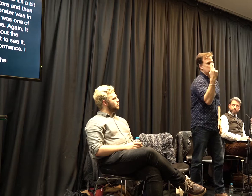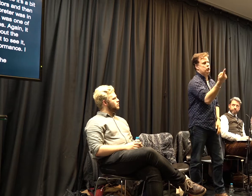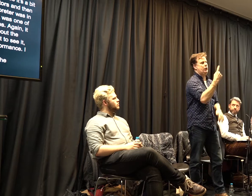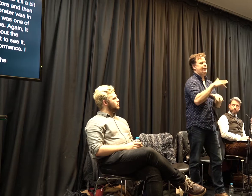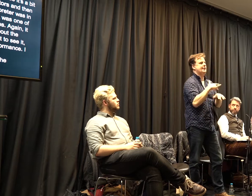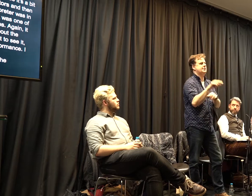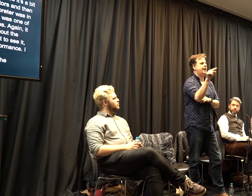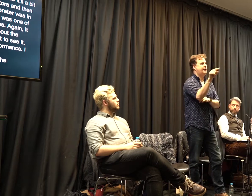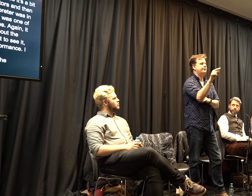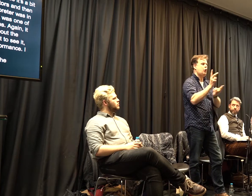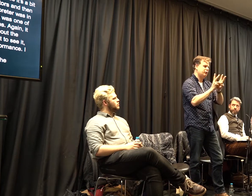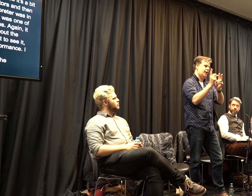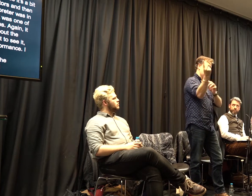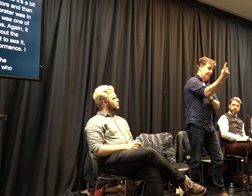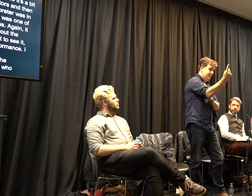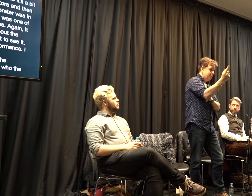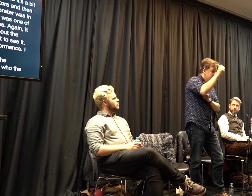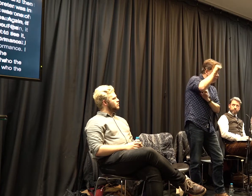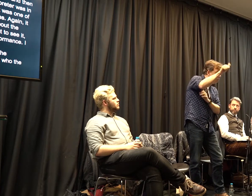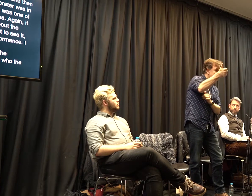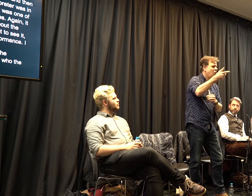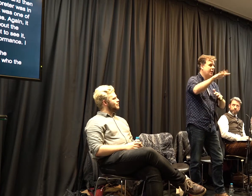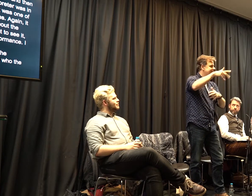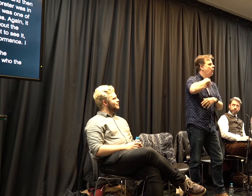the interpreter is before I book my ticket.